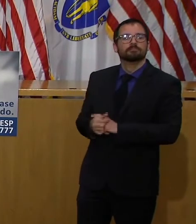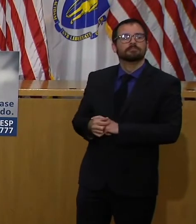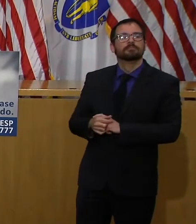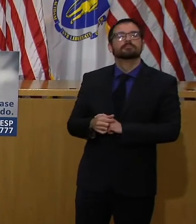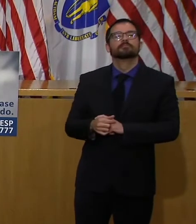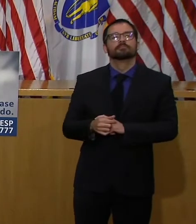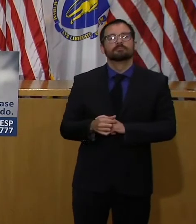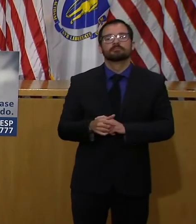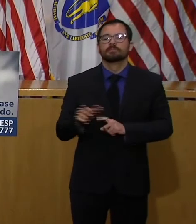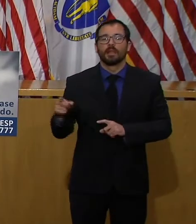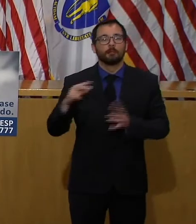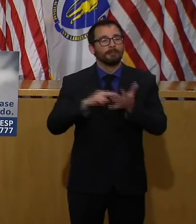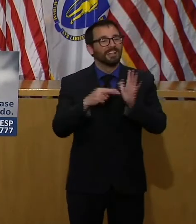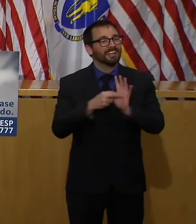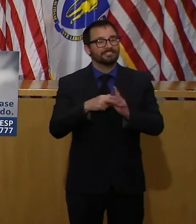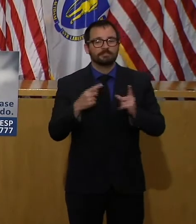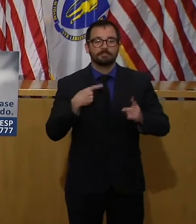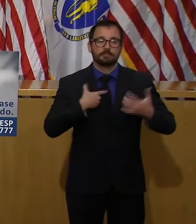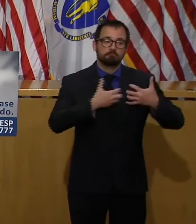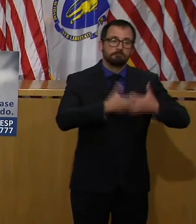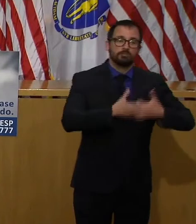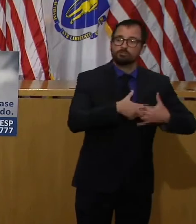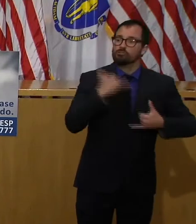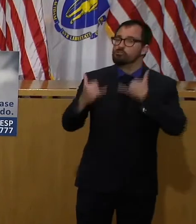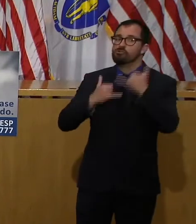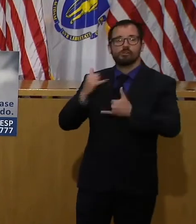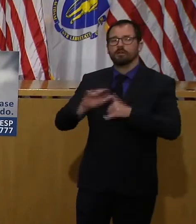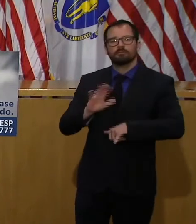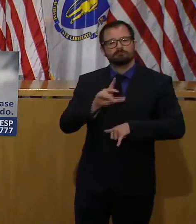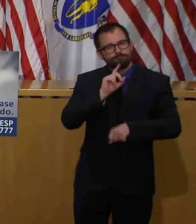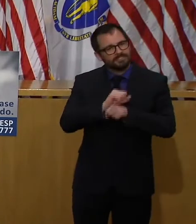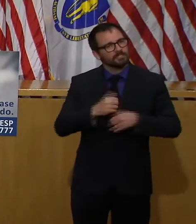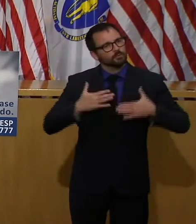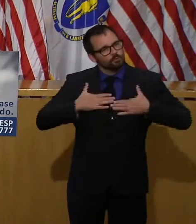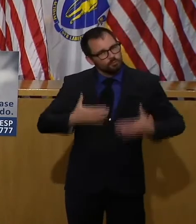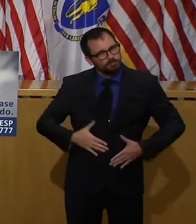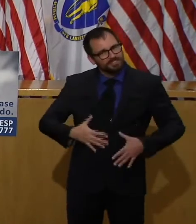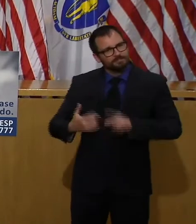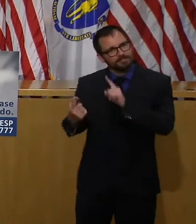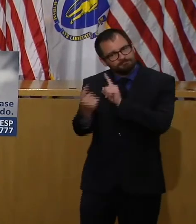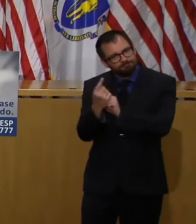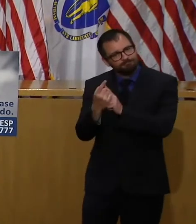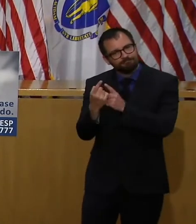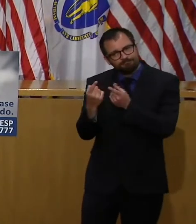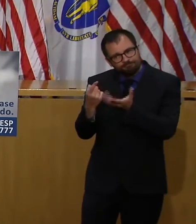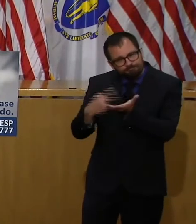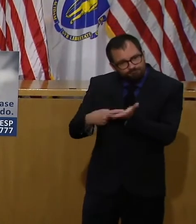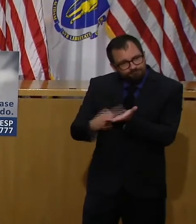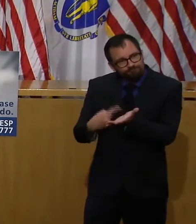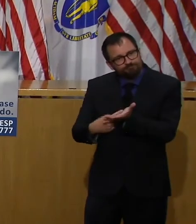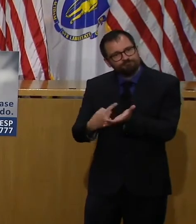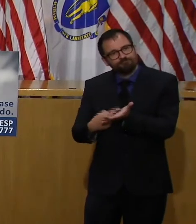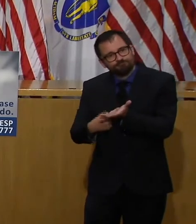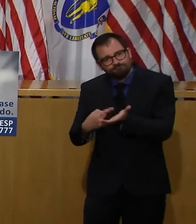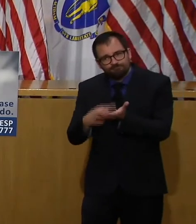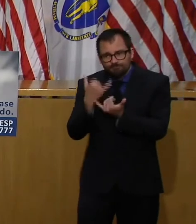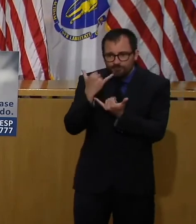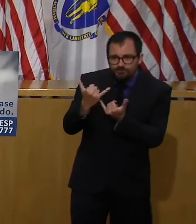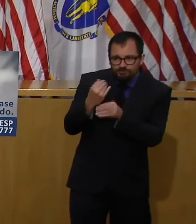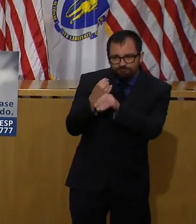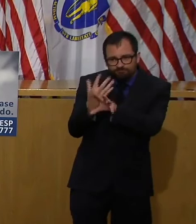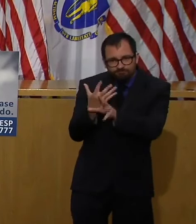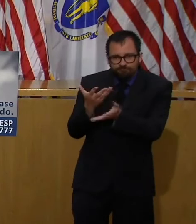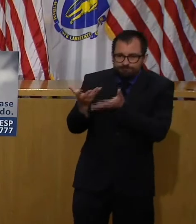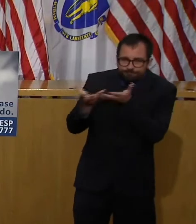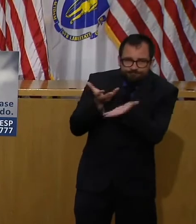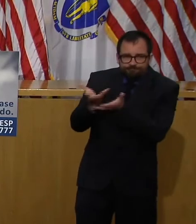check-ins with individuals who are COVID positive, asking them how they are, what they need, and also asking them for